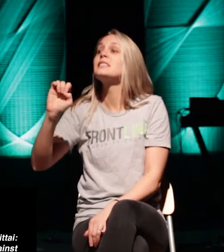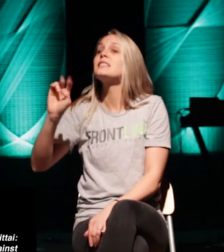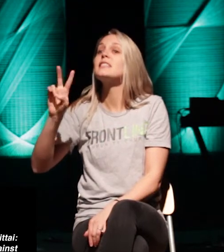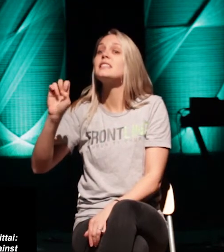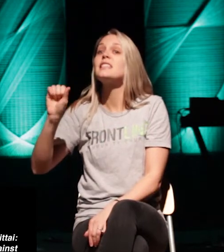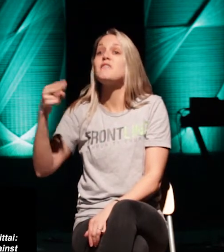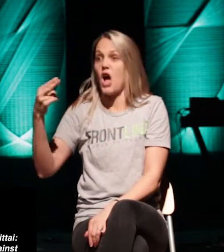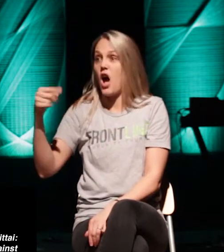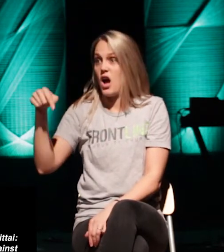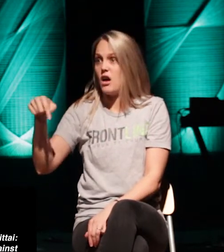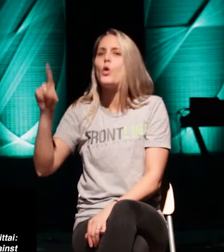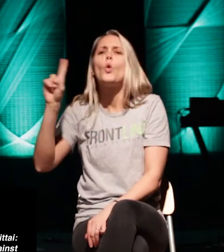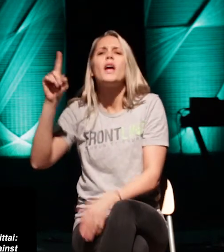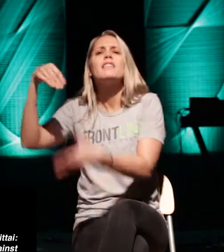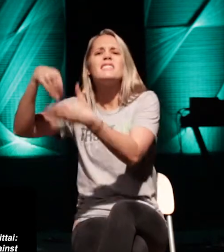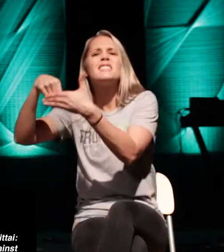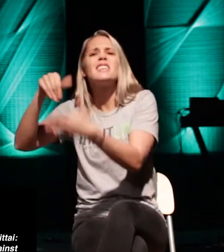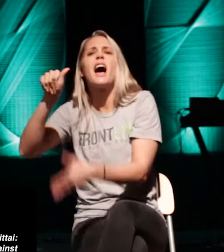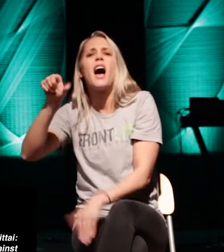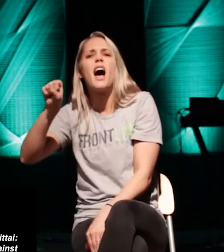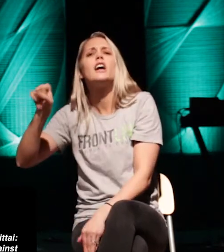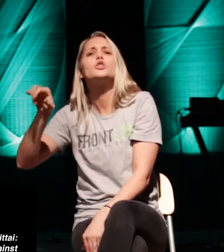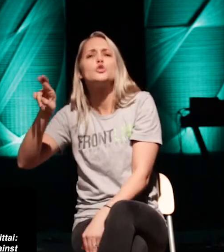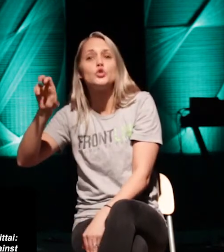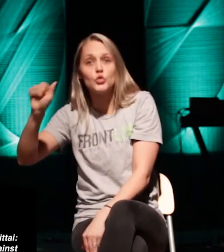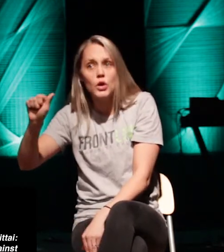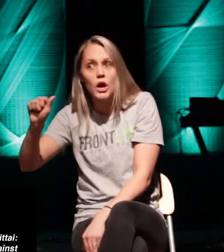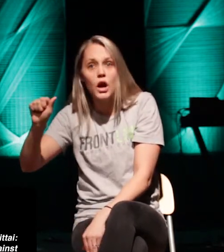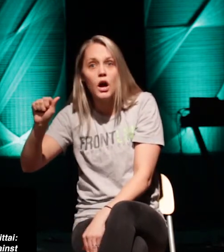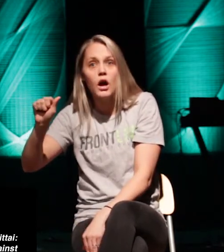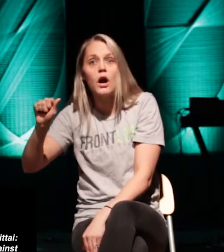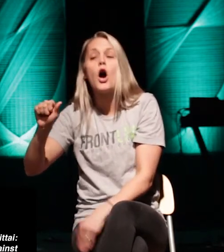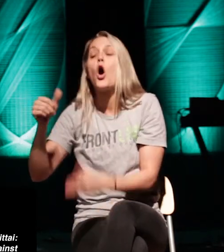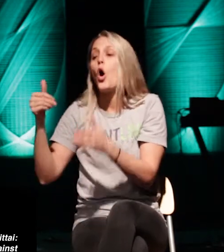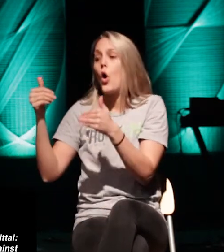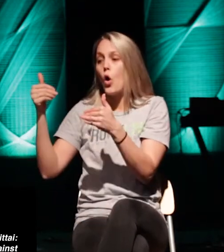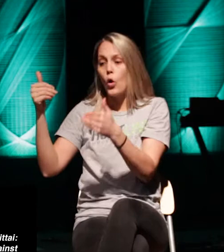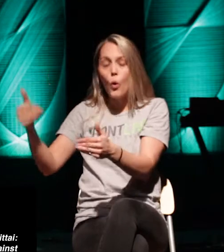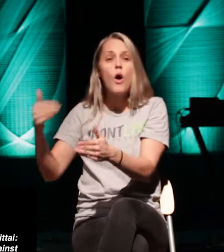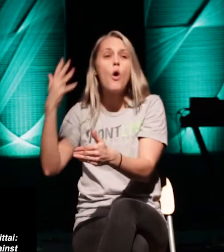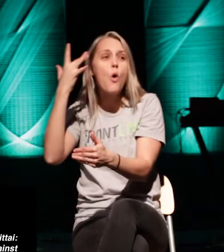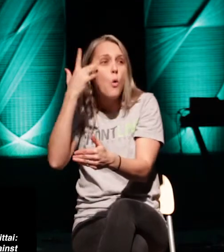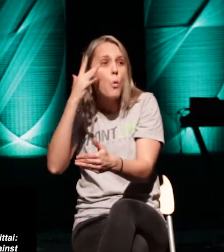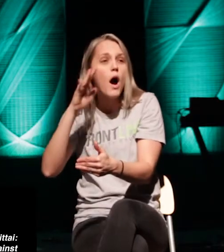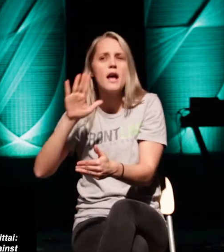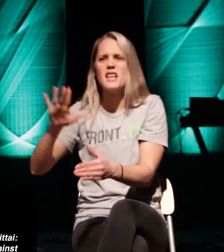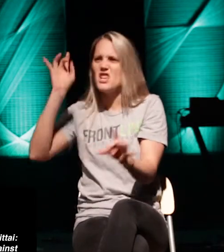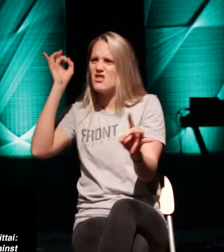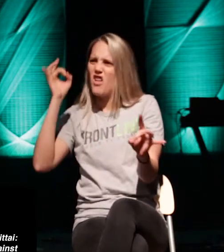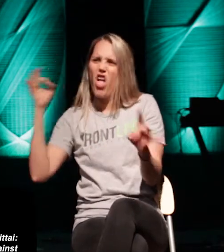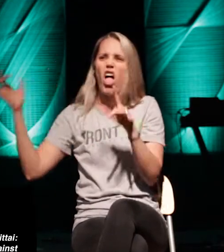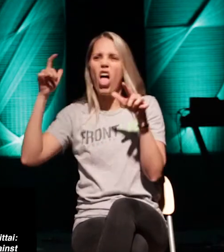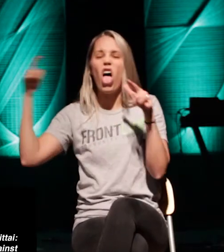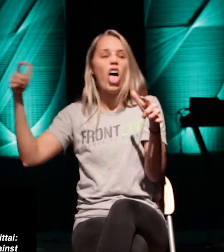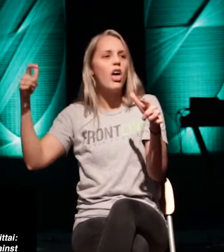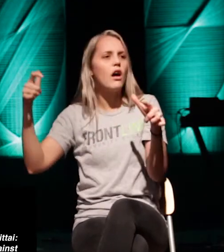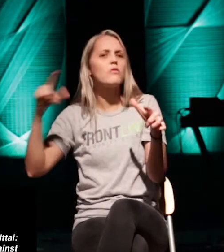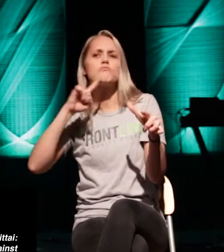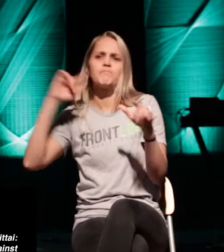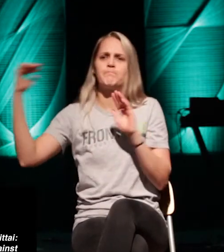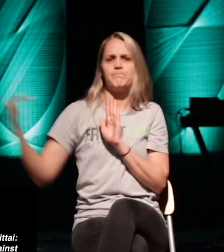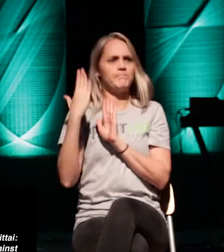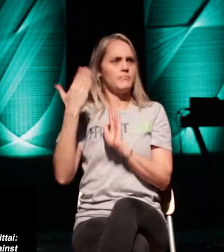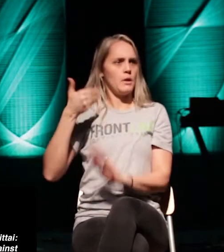Go to the great city of Nineveh and preach against it because its wickedness has come up before me. If God taps you on the